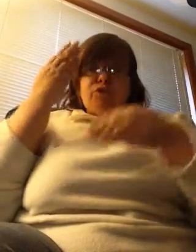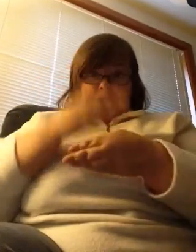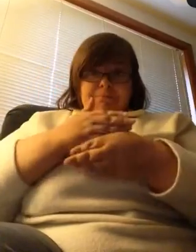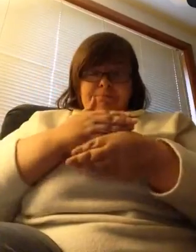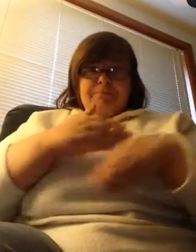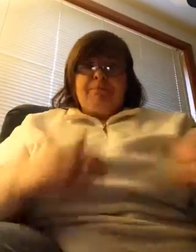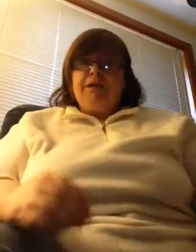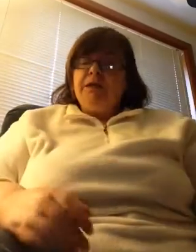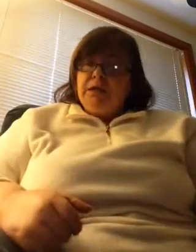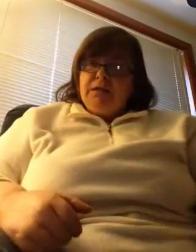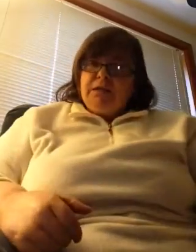shut.